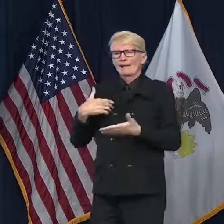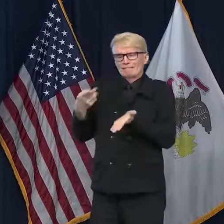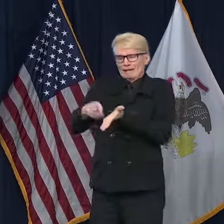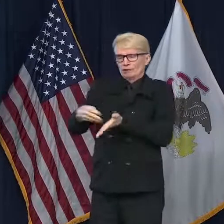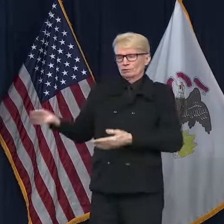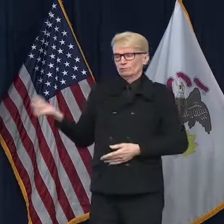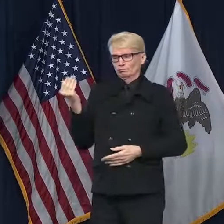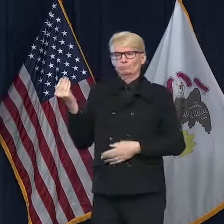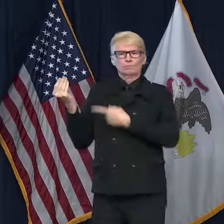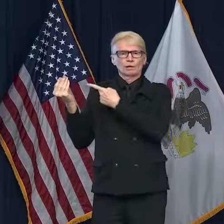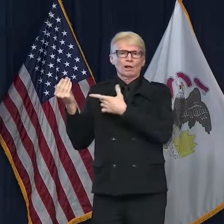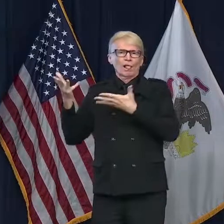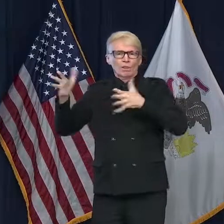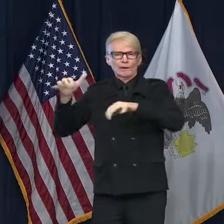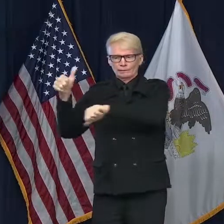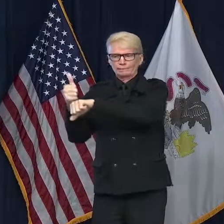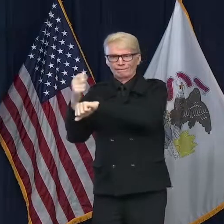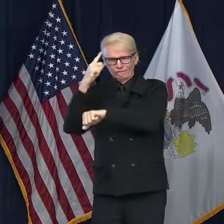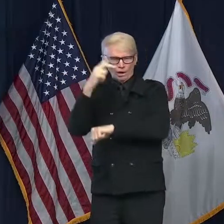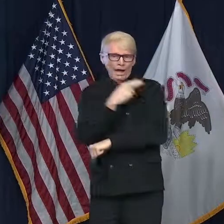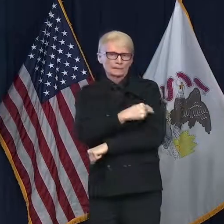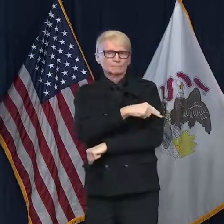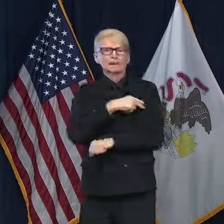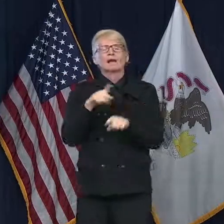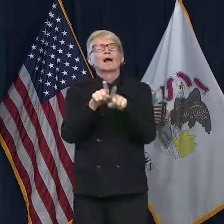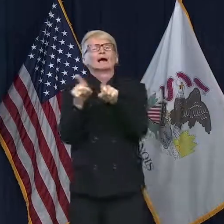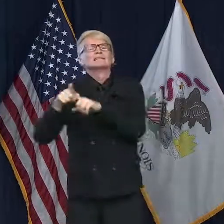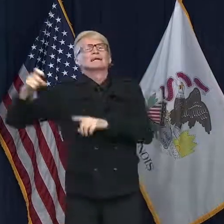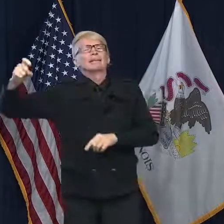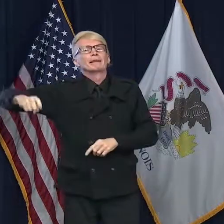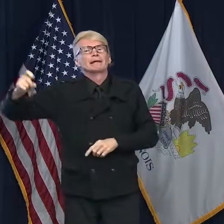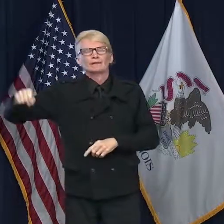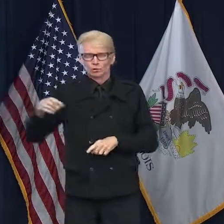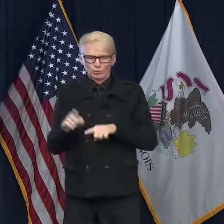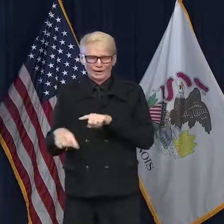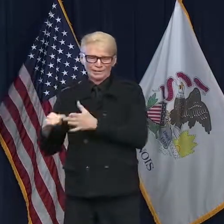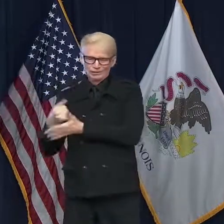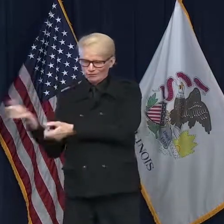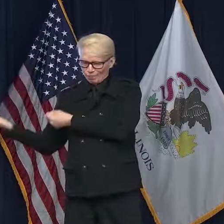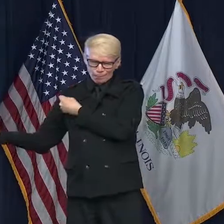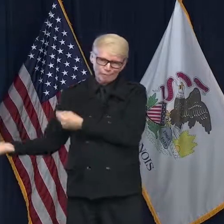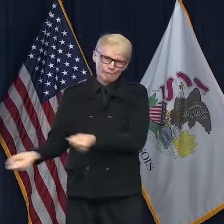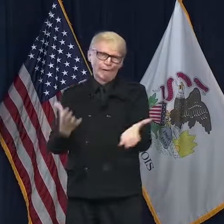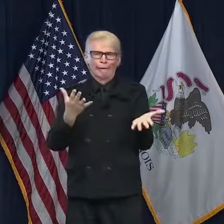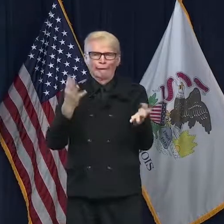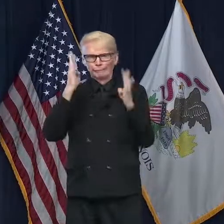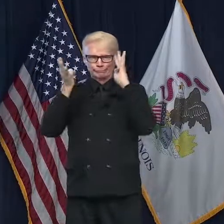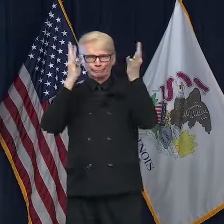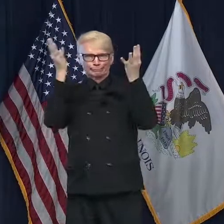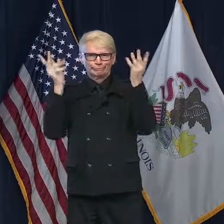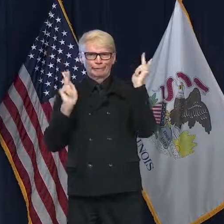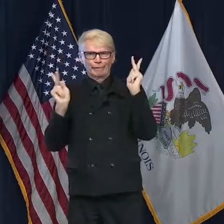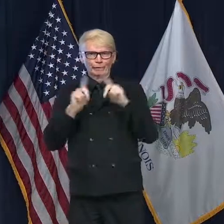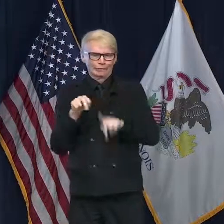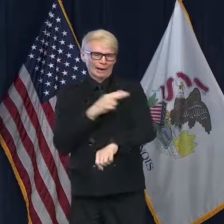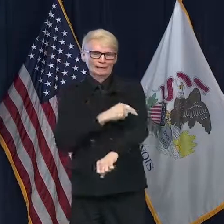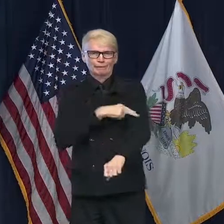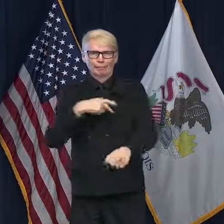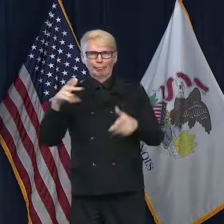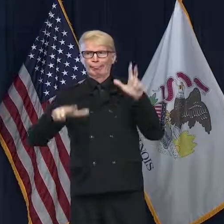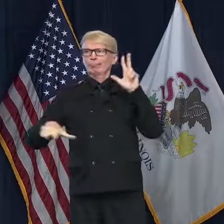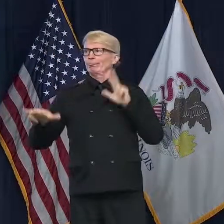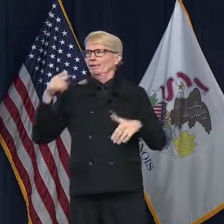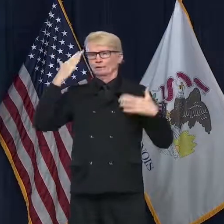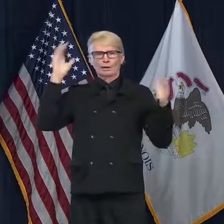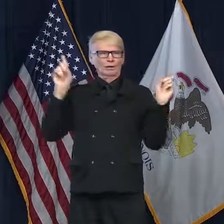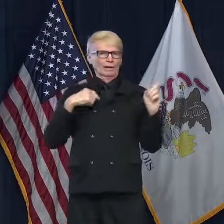for hospitals as needed. You're not going to throw a bunch of skilled healthcare workers into a hospital where